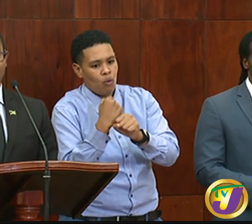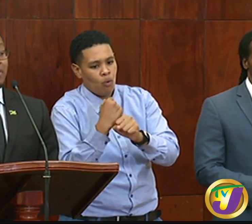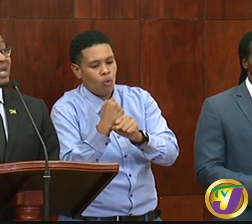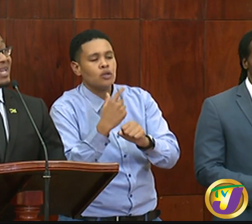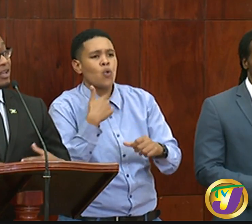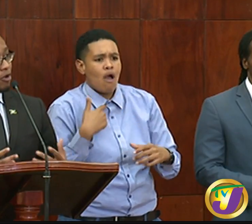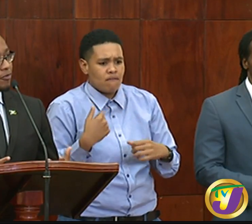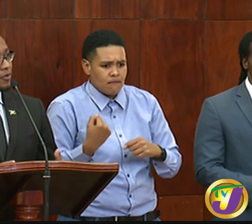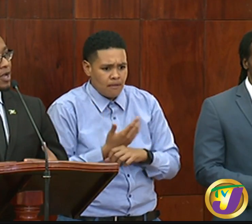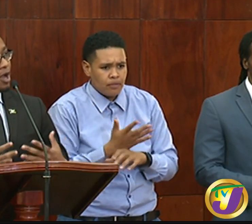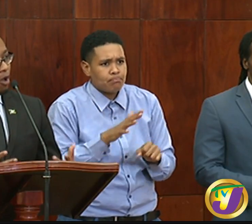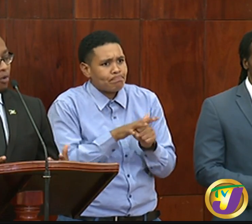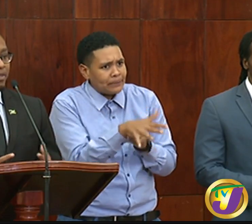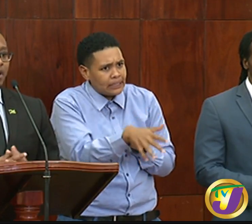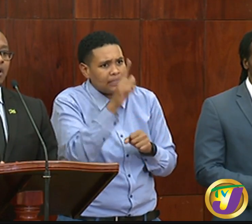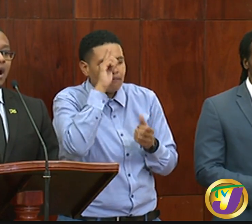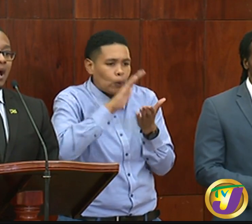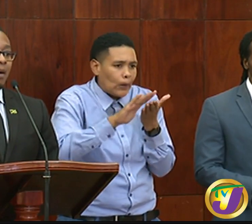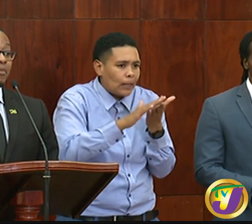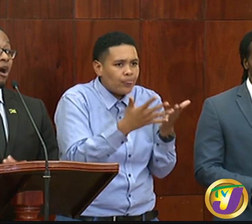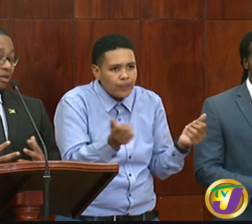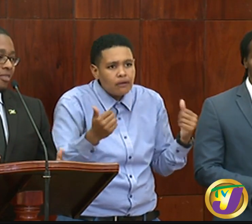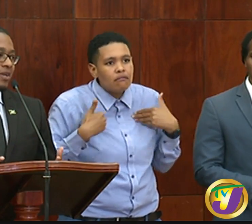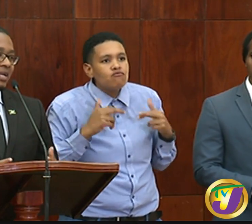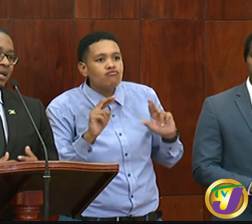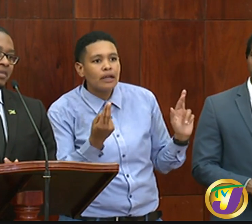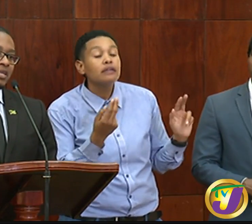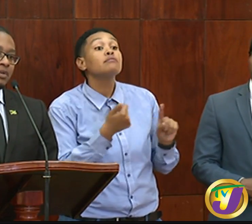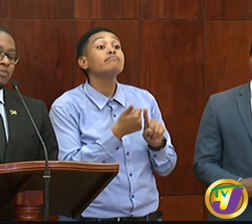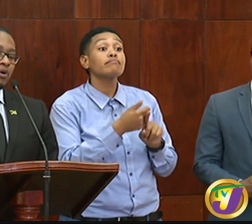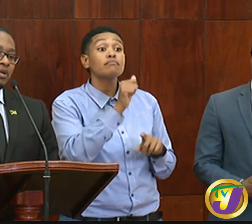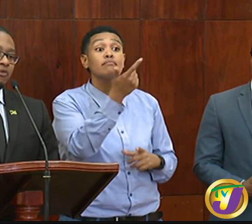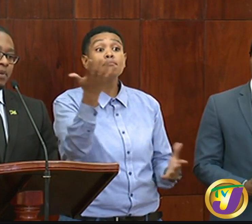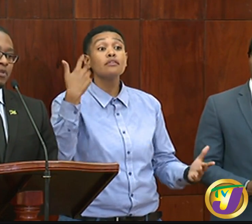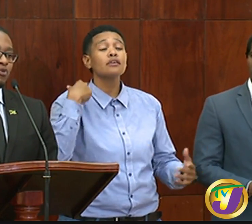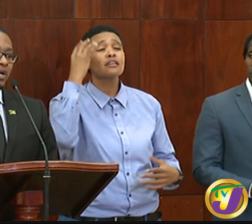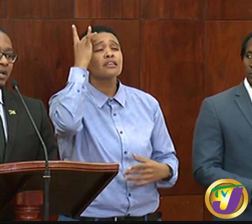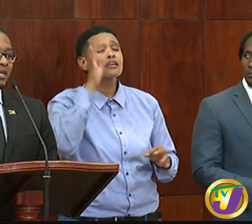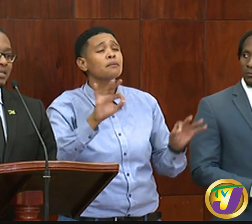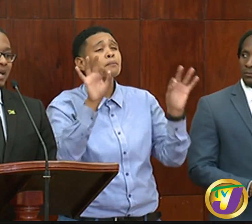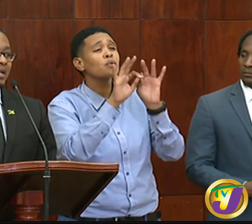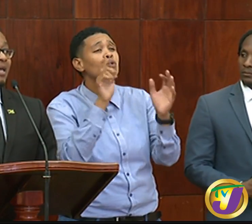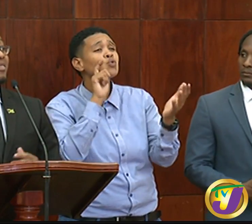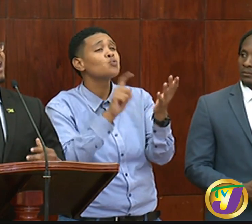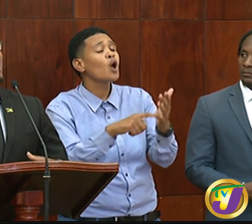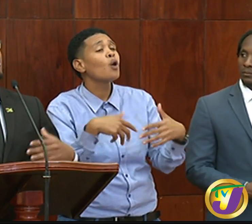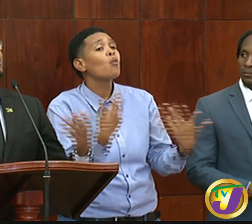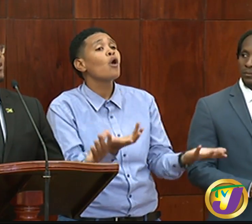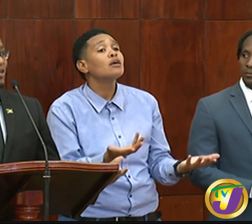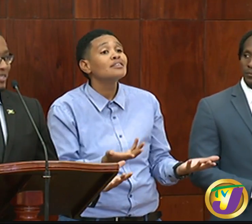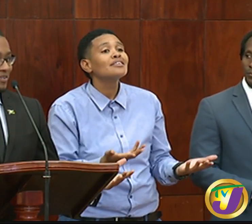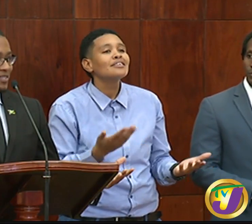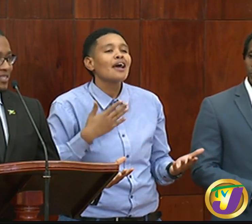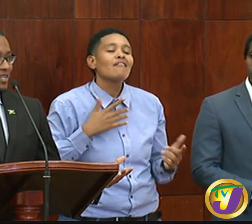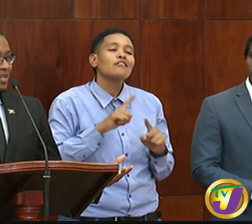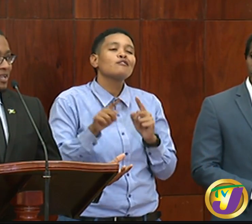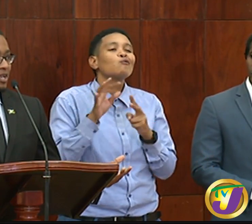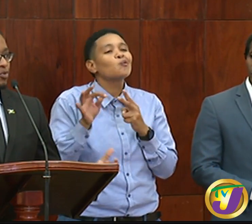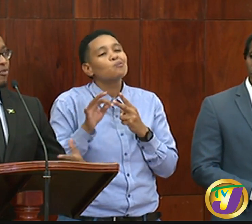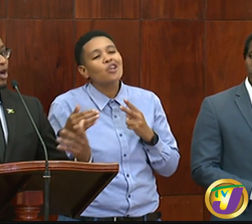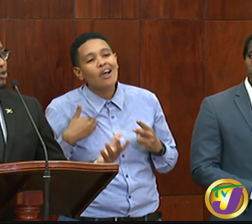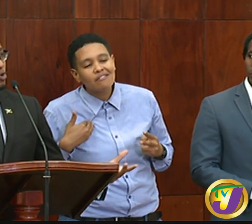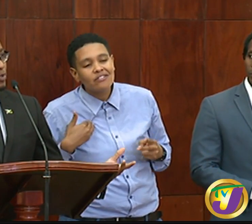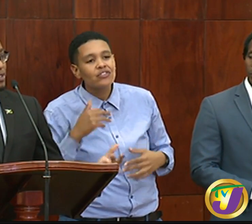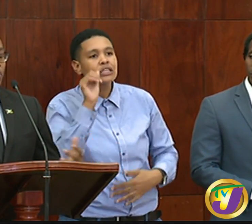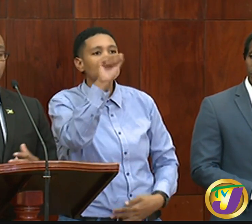they can have enough out there. The other thing that I think is important for people to recognize is that there are alternatives.